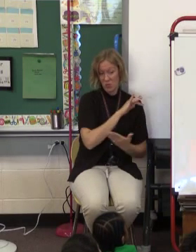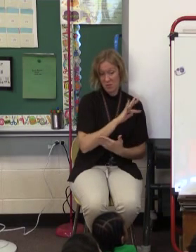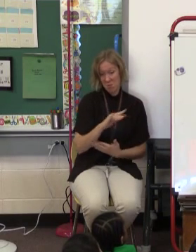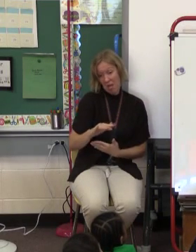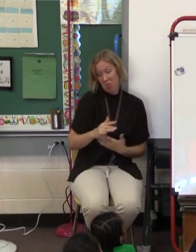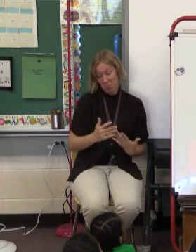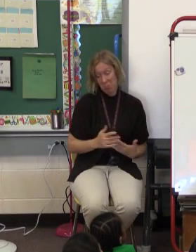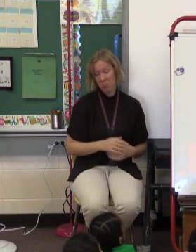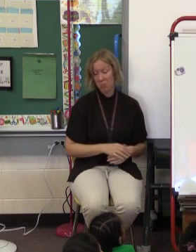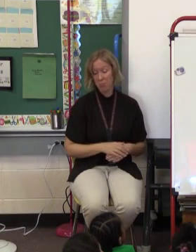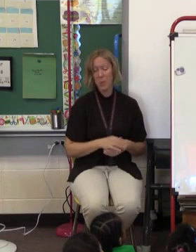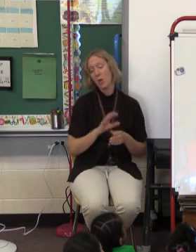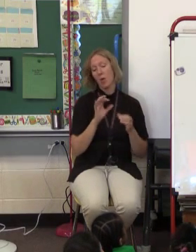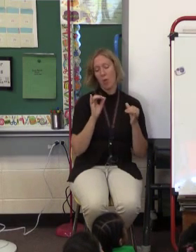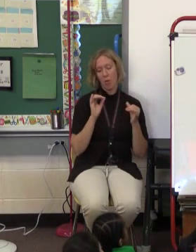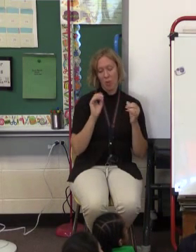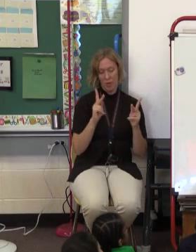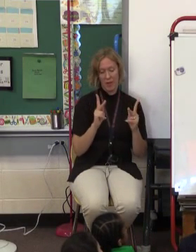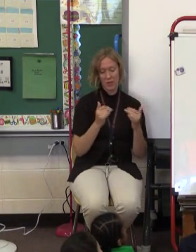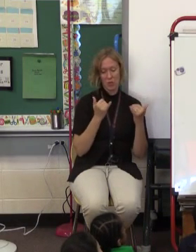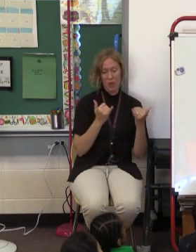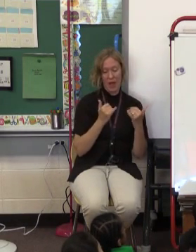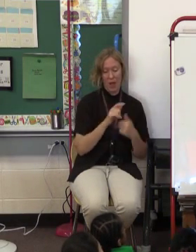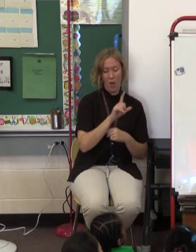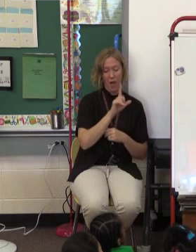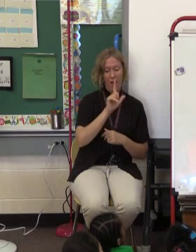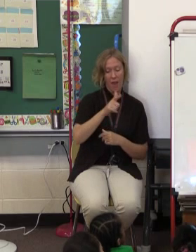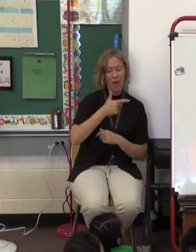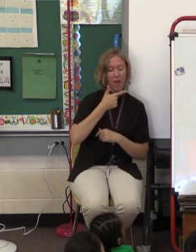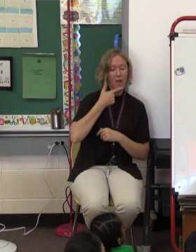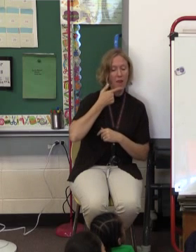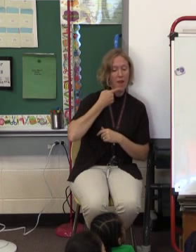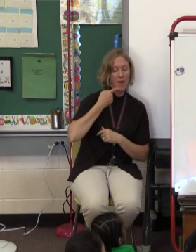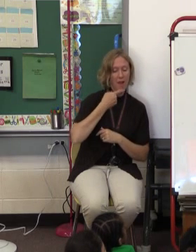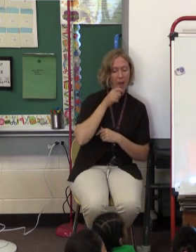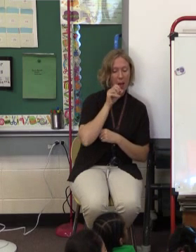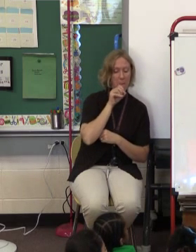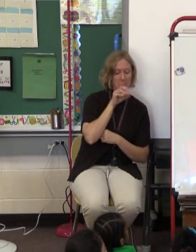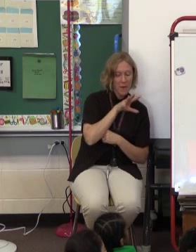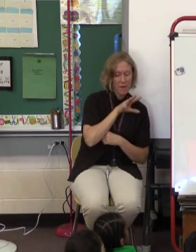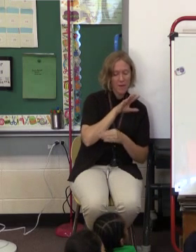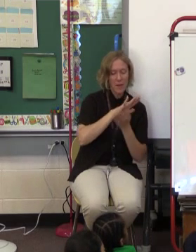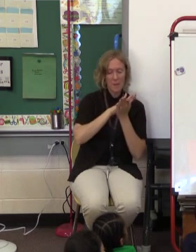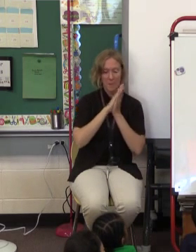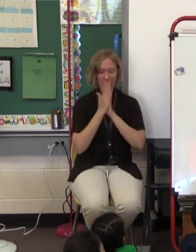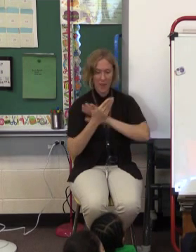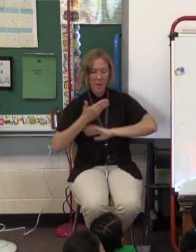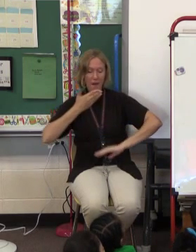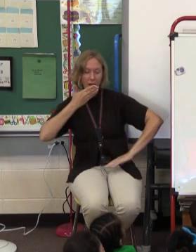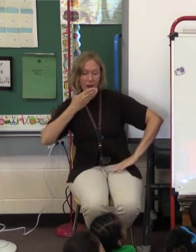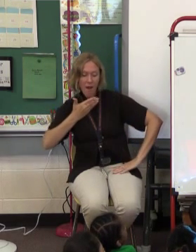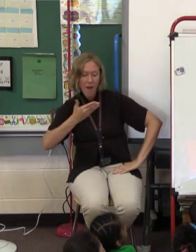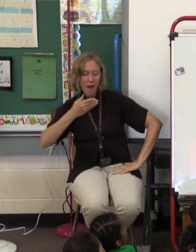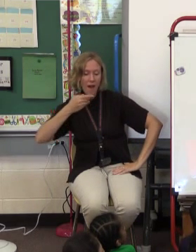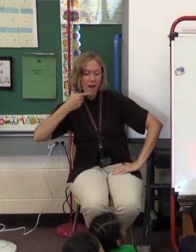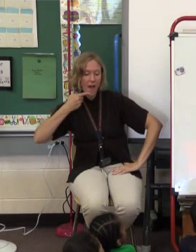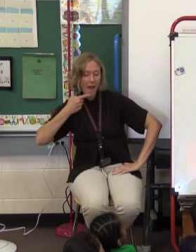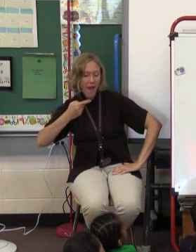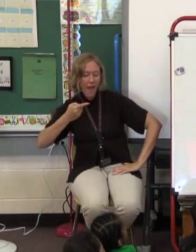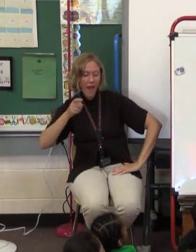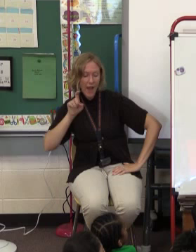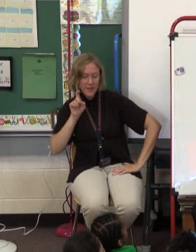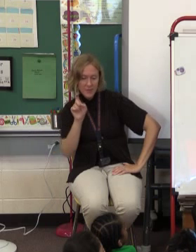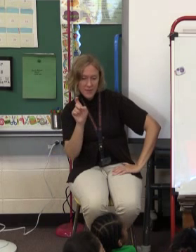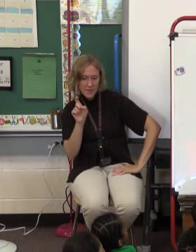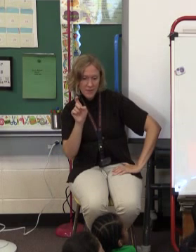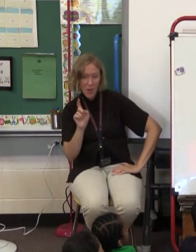we're doing lap to had. Ooh, this is tricky. Only one letter and one sound's